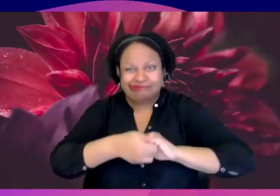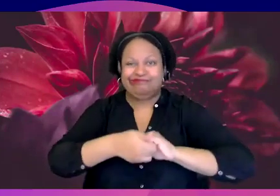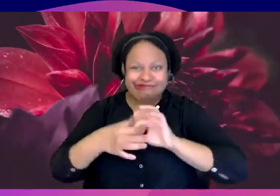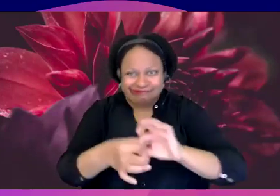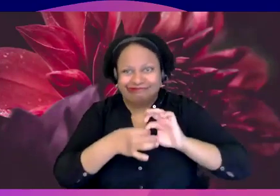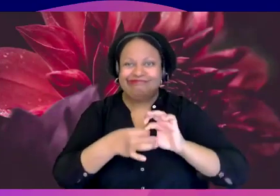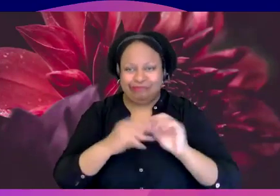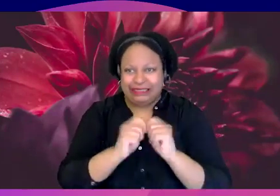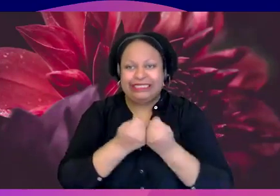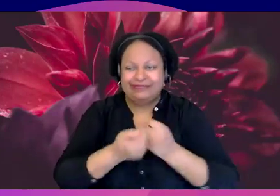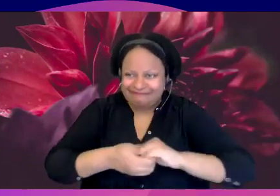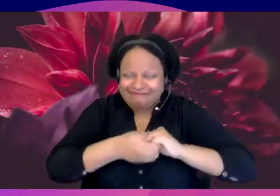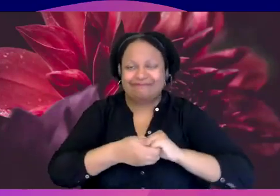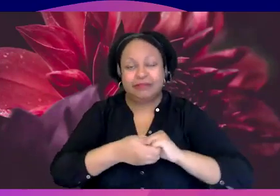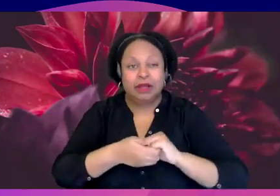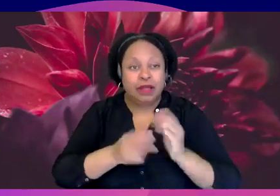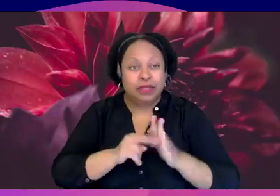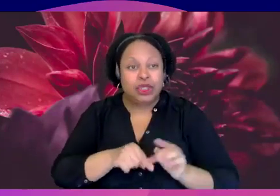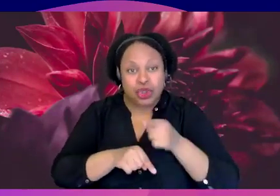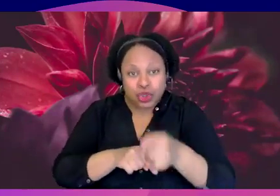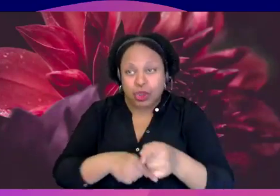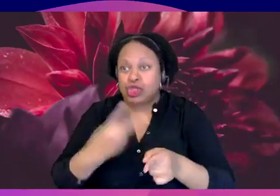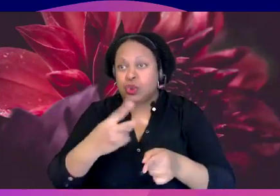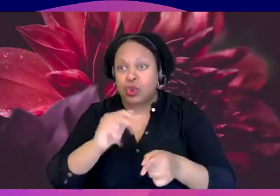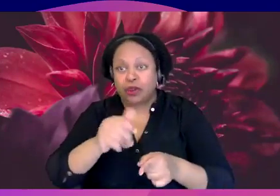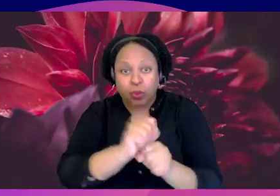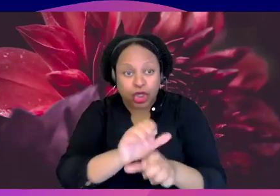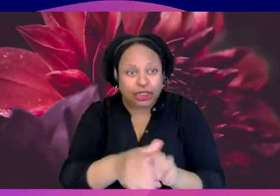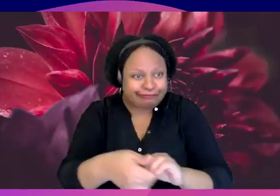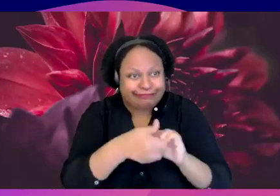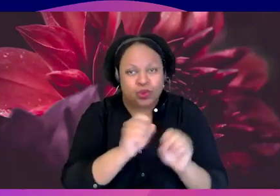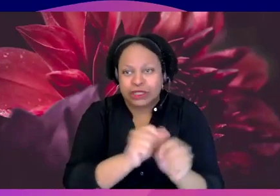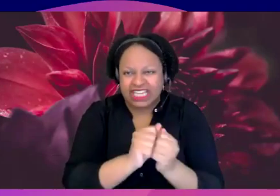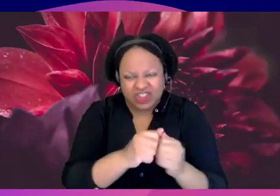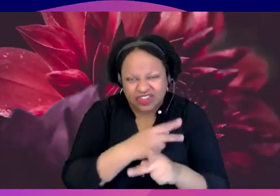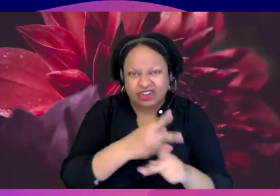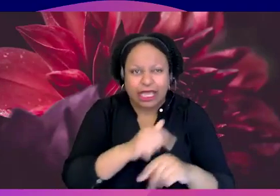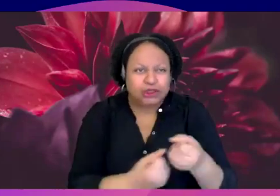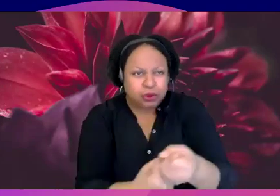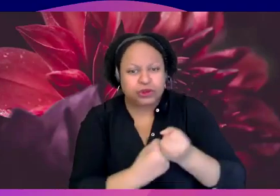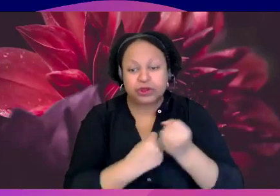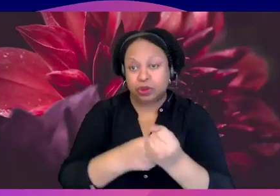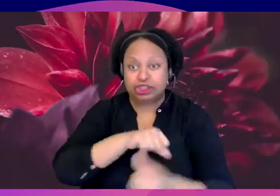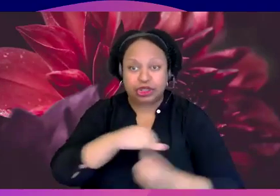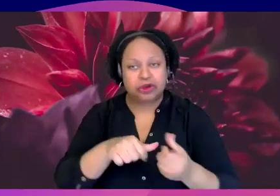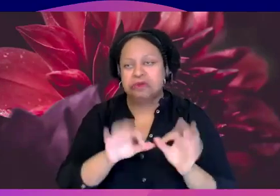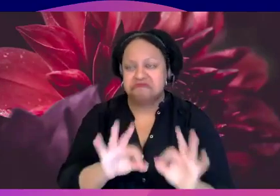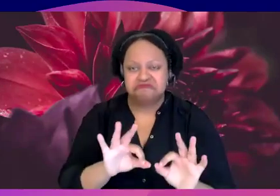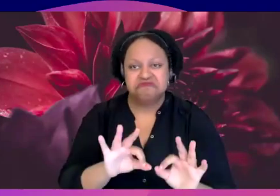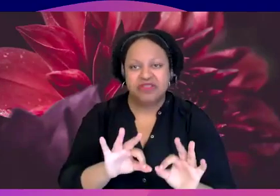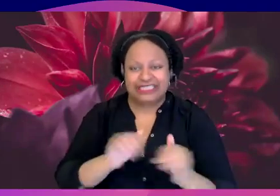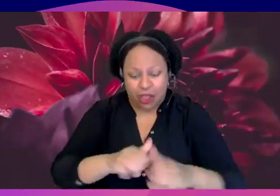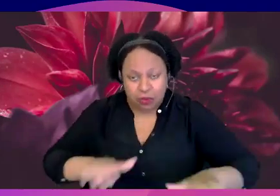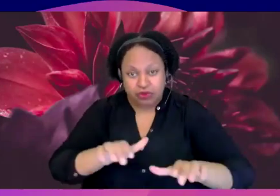whether that's, you and two of your office mates working in solidarity to figure out ways to support each other, that's how